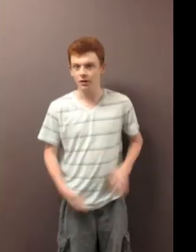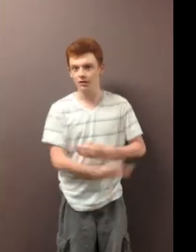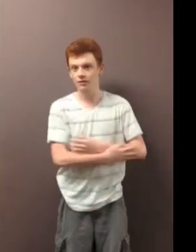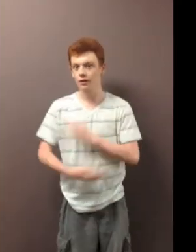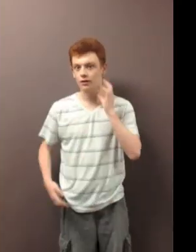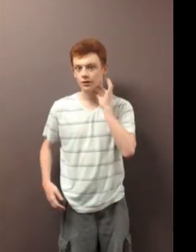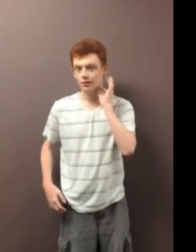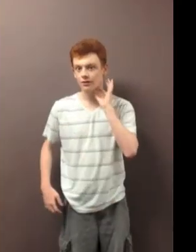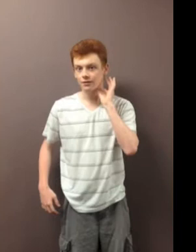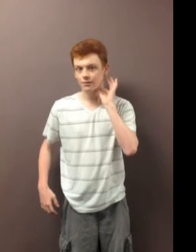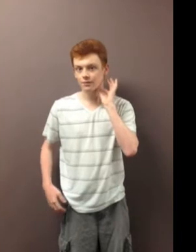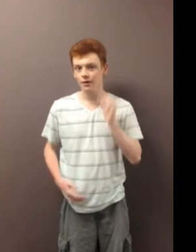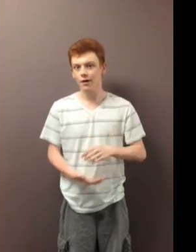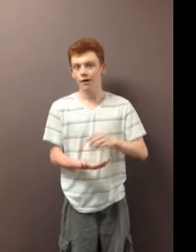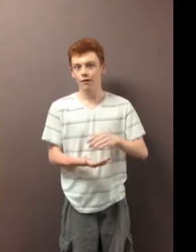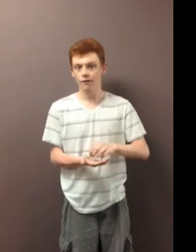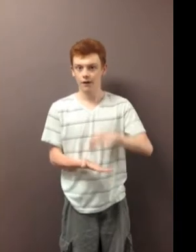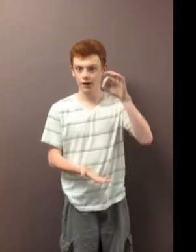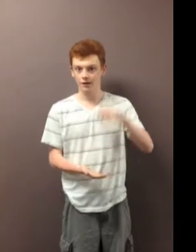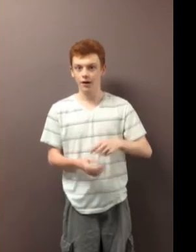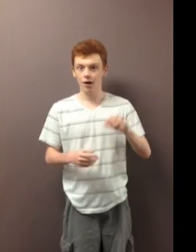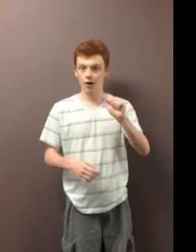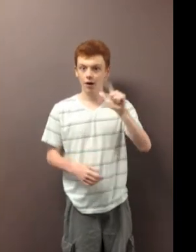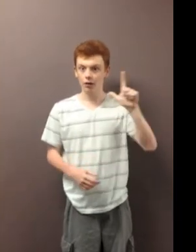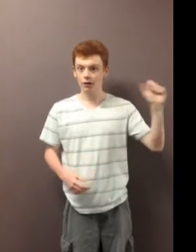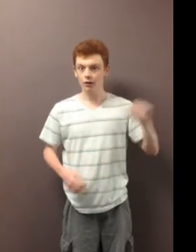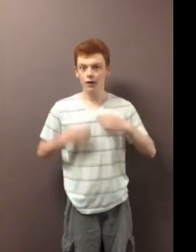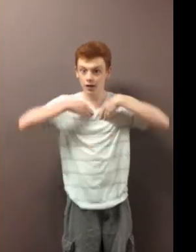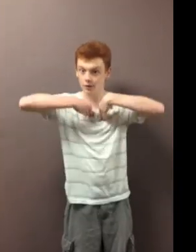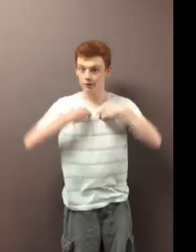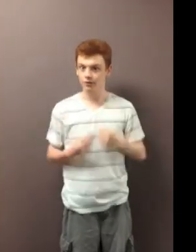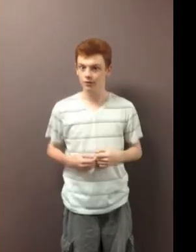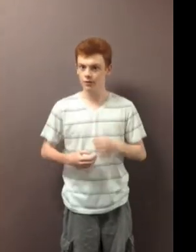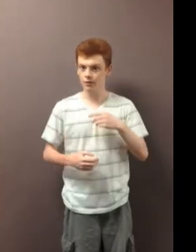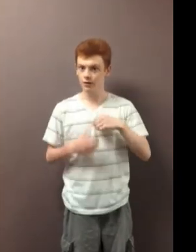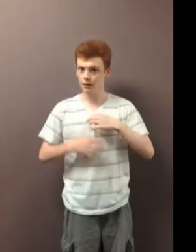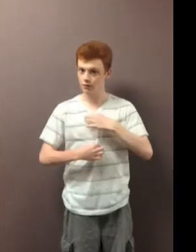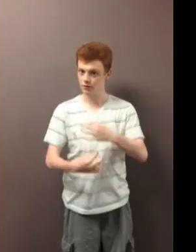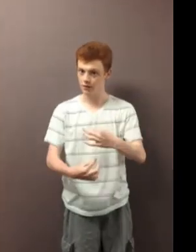Puppies are curious. They find all sorts of strange and interesting animals.